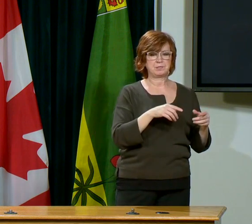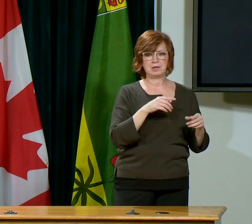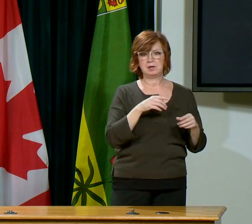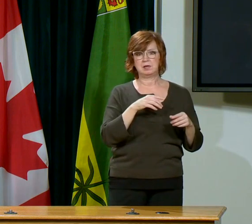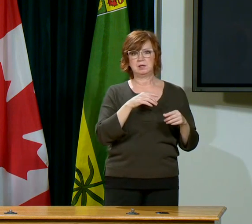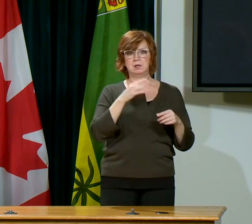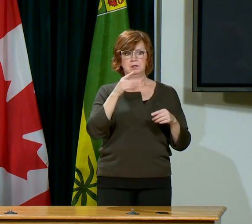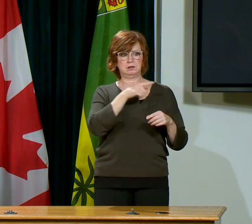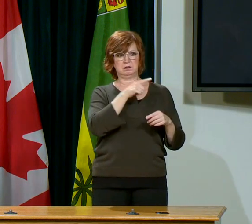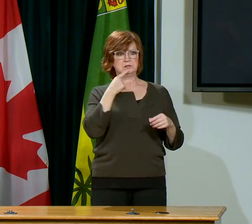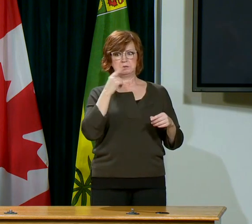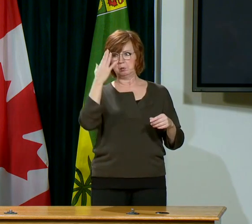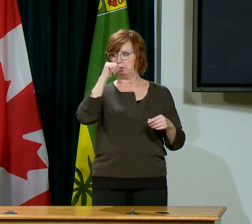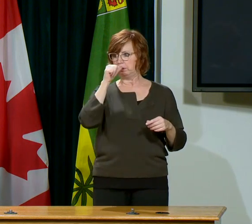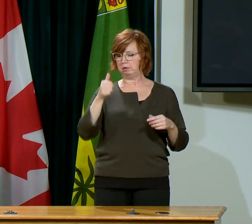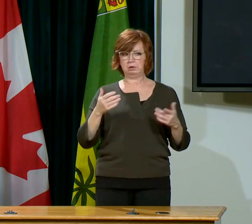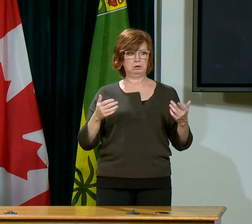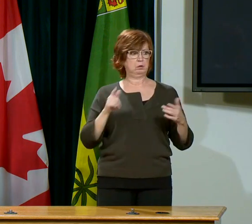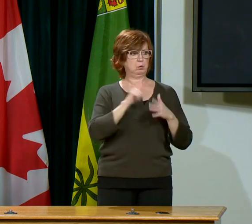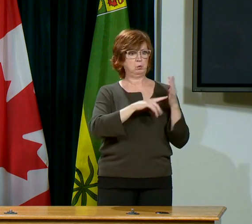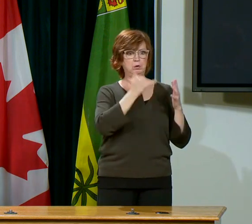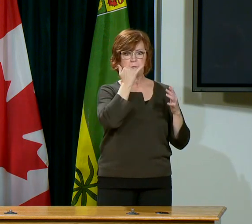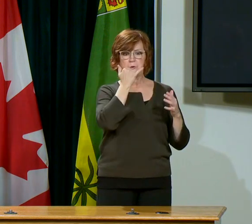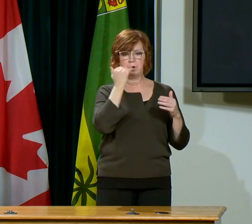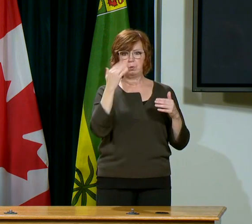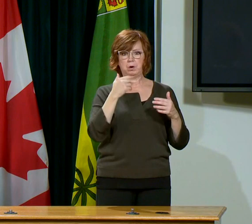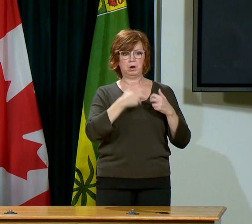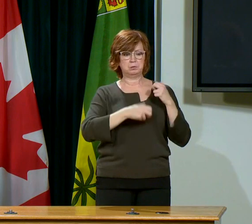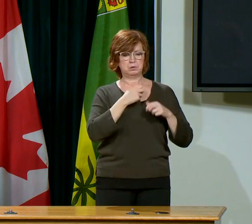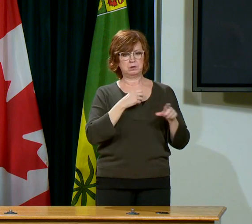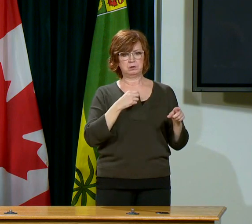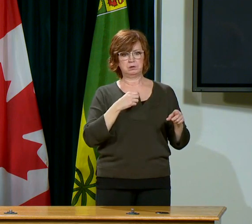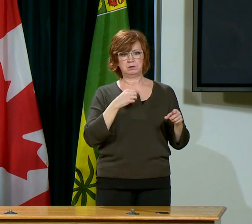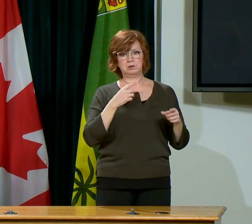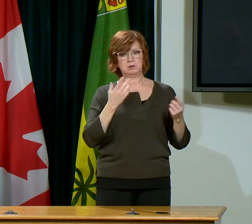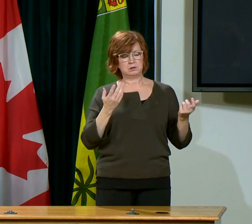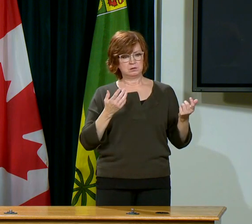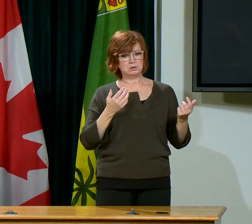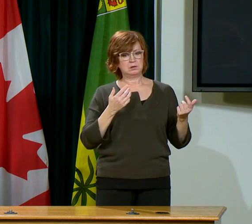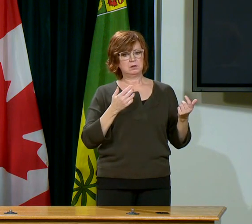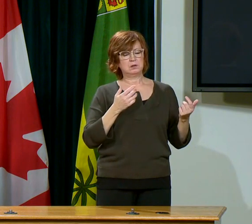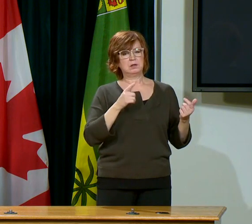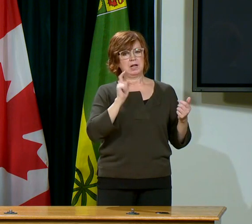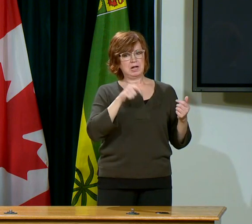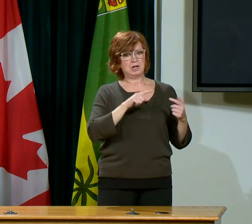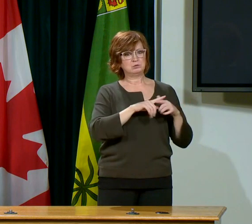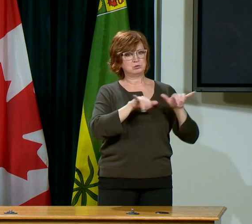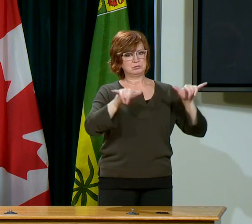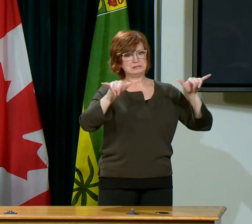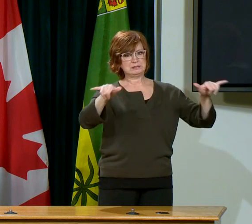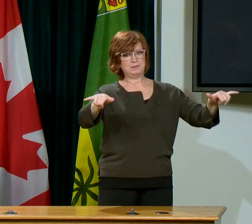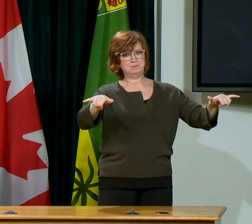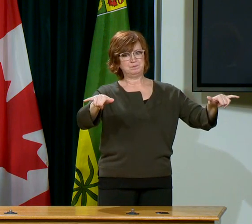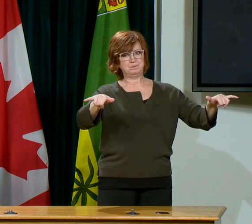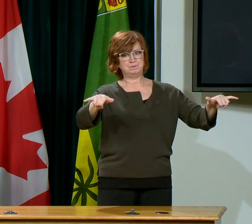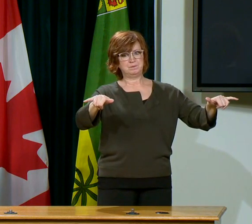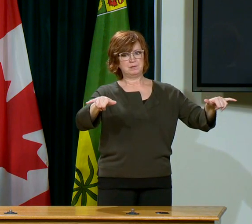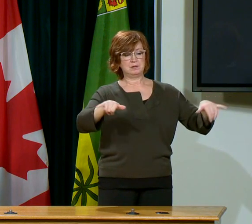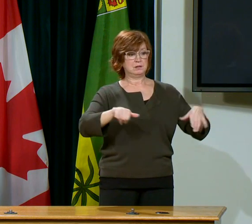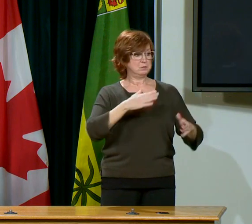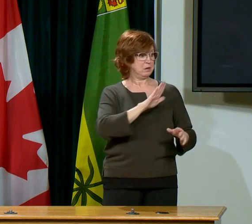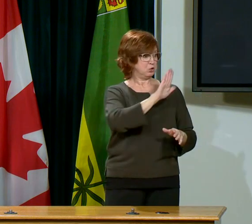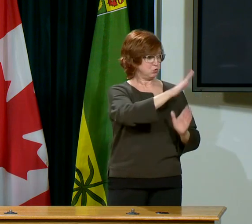this facility and you're going to work in that facility. People have guaranteed hours. They have work skill sets that might not be movable to